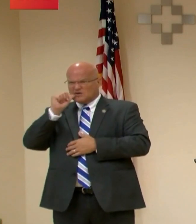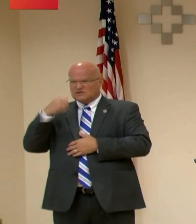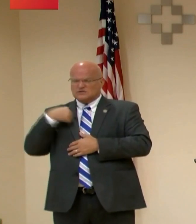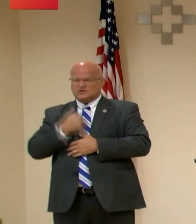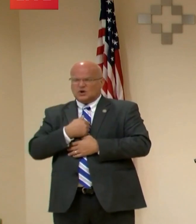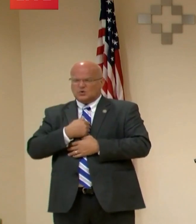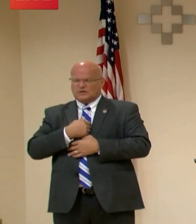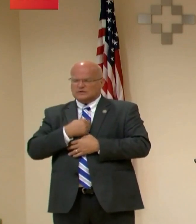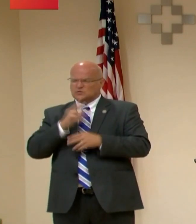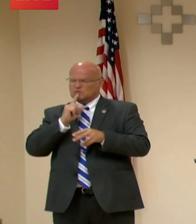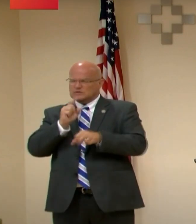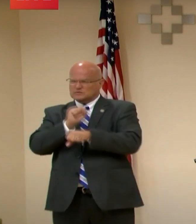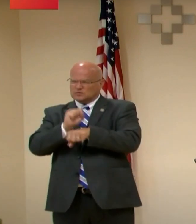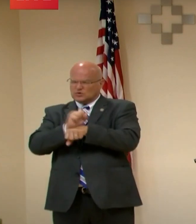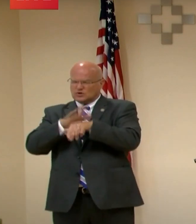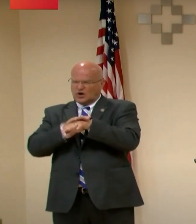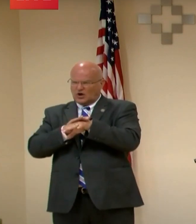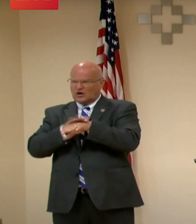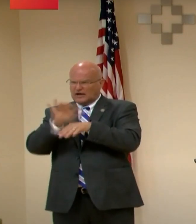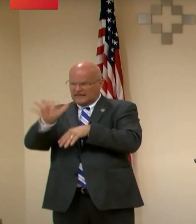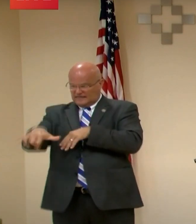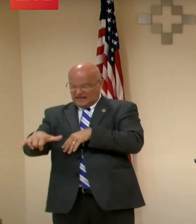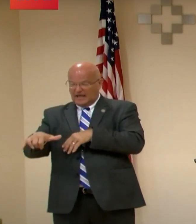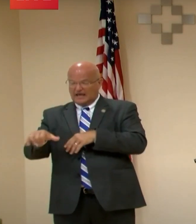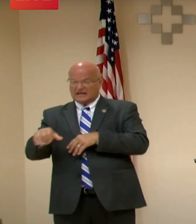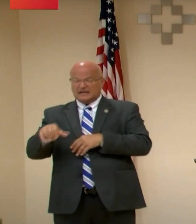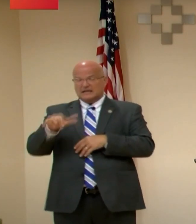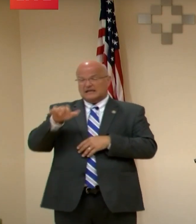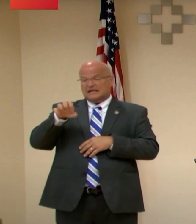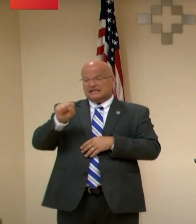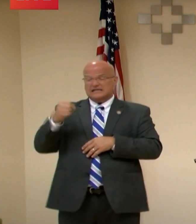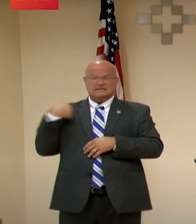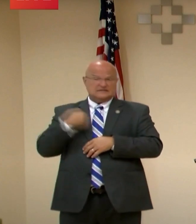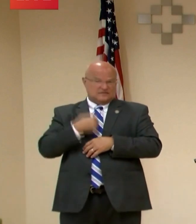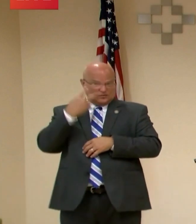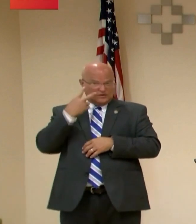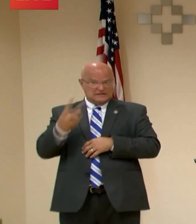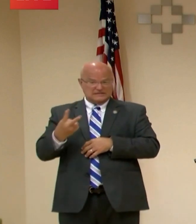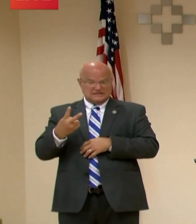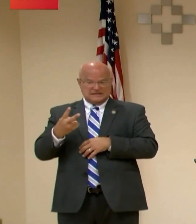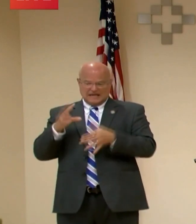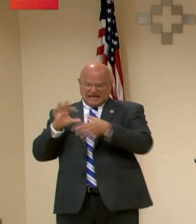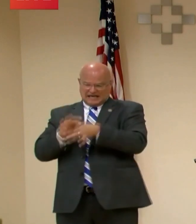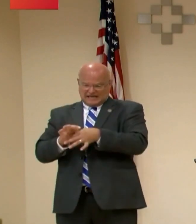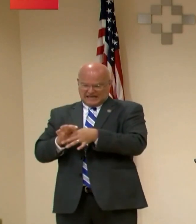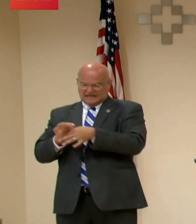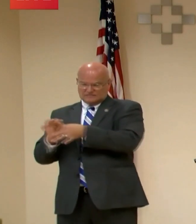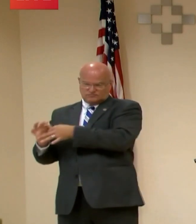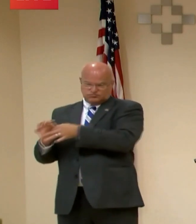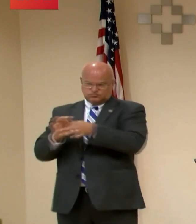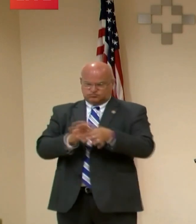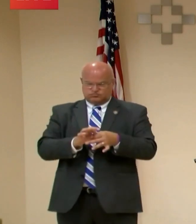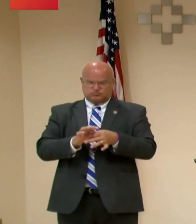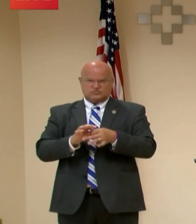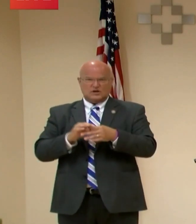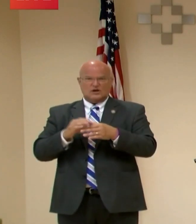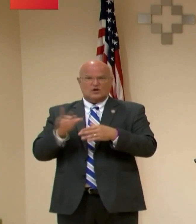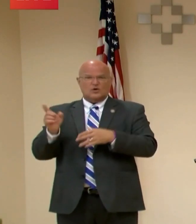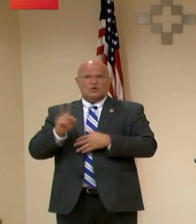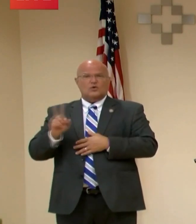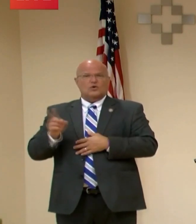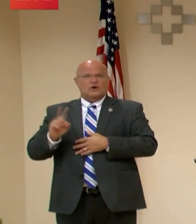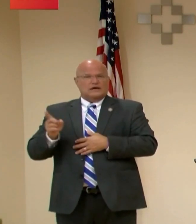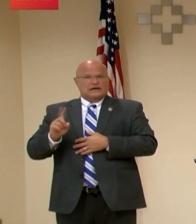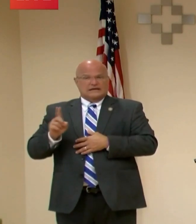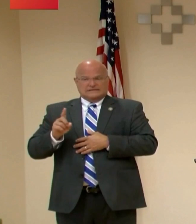tightened up our enforcement of that. And yes, if we see a connection, a correlation, where